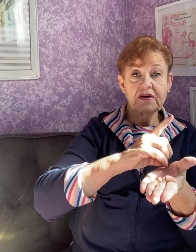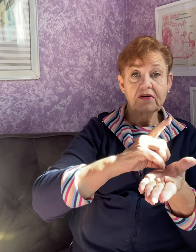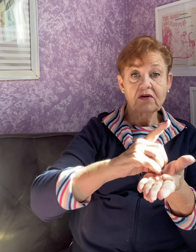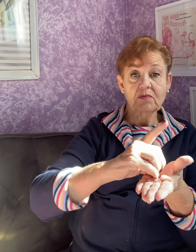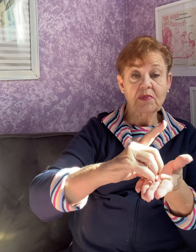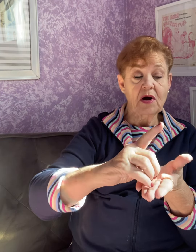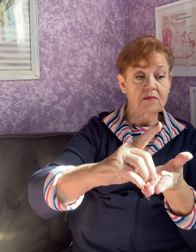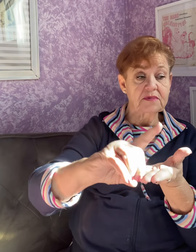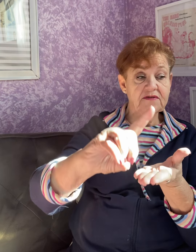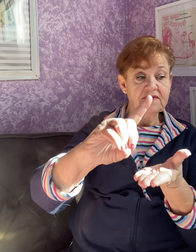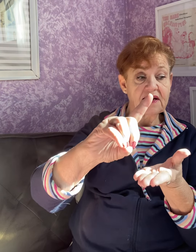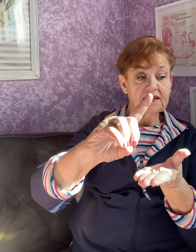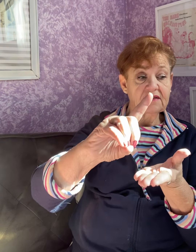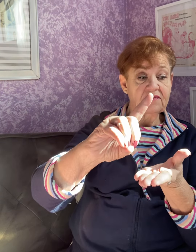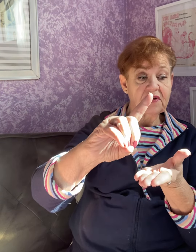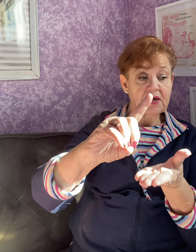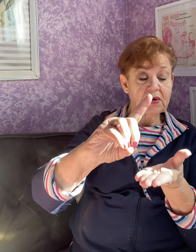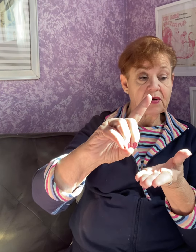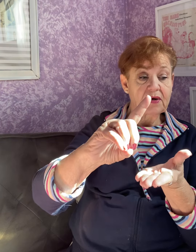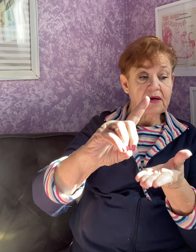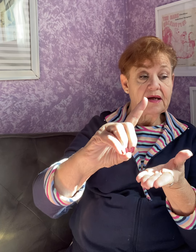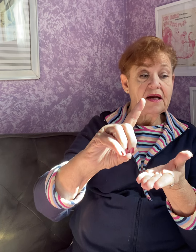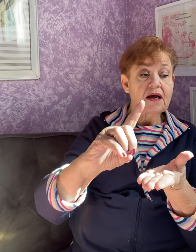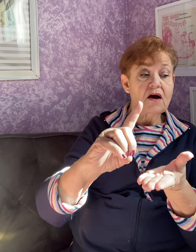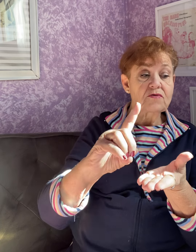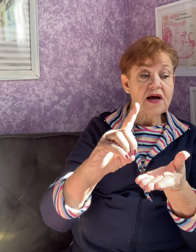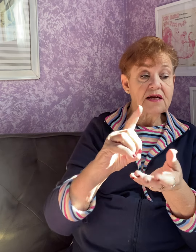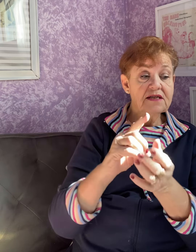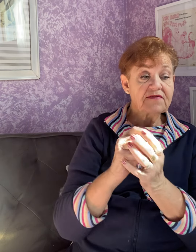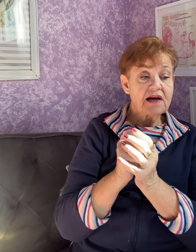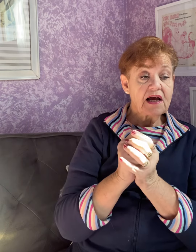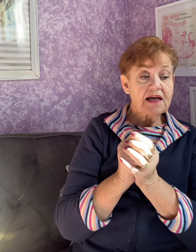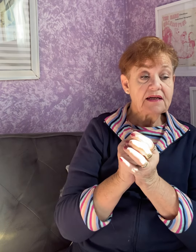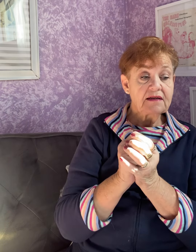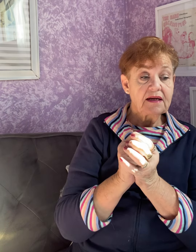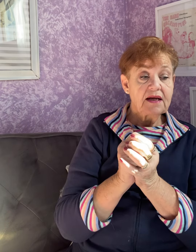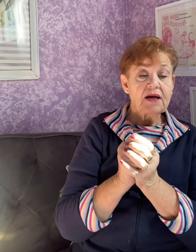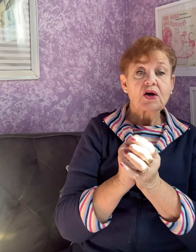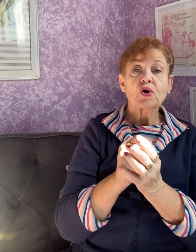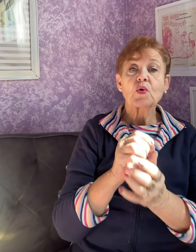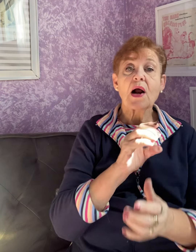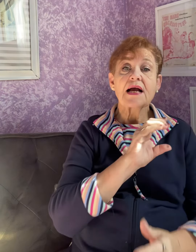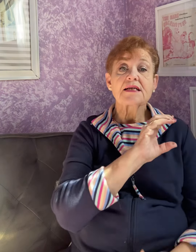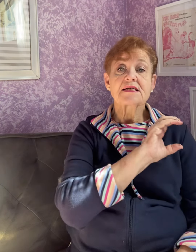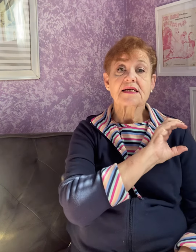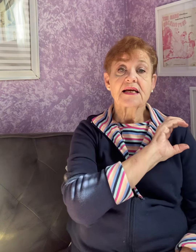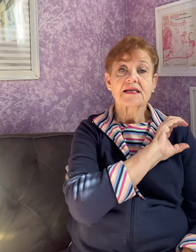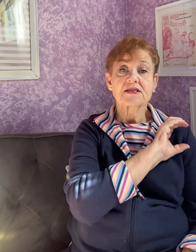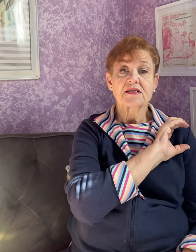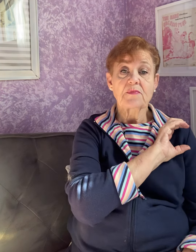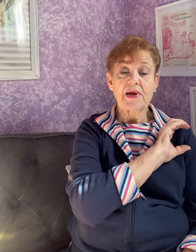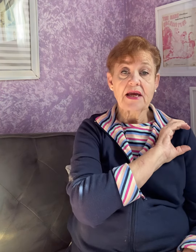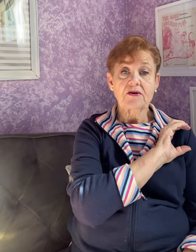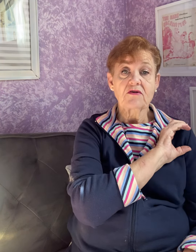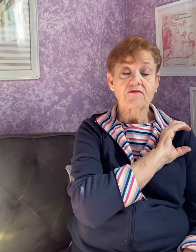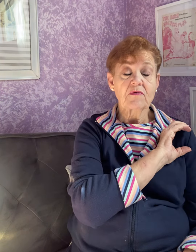finger, finger. O night divine. Christ is the banner from